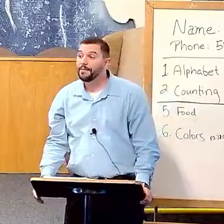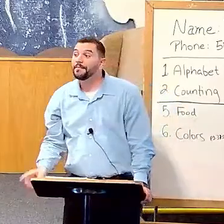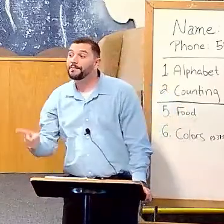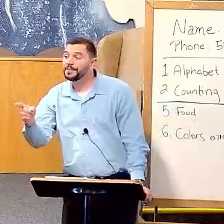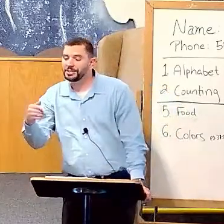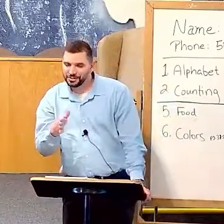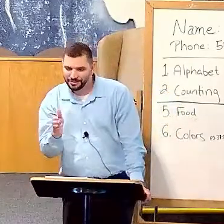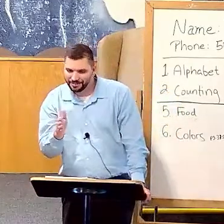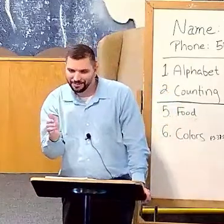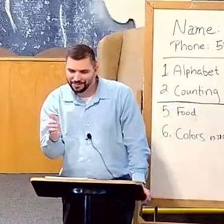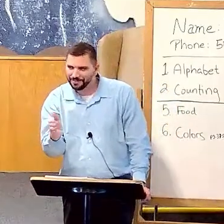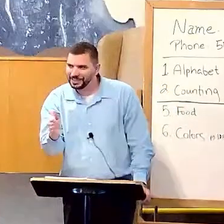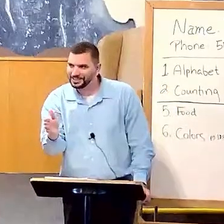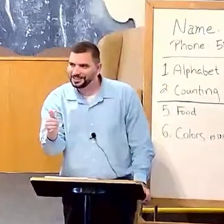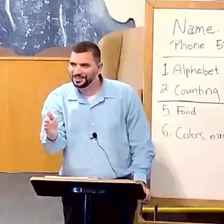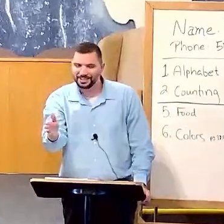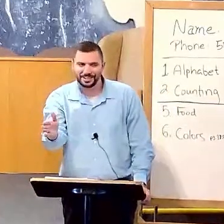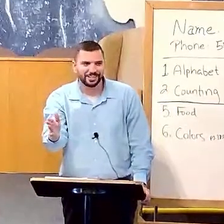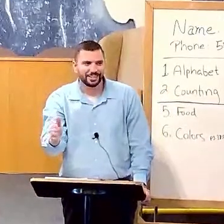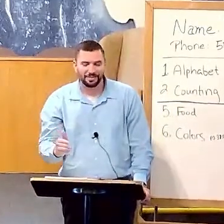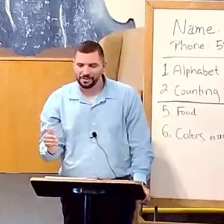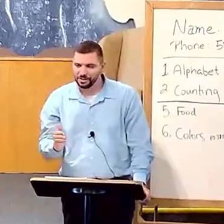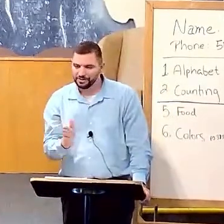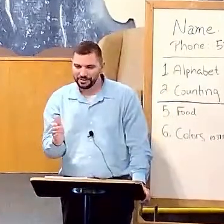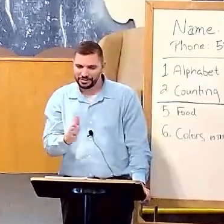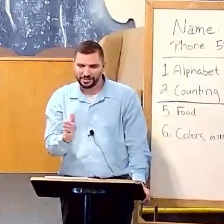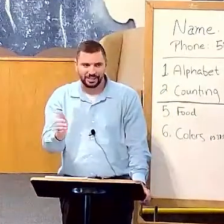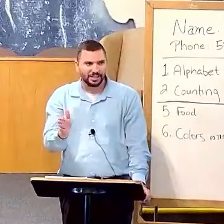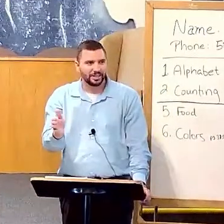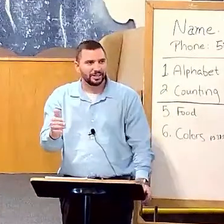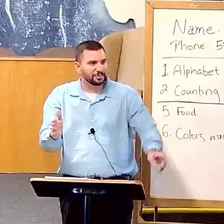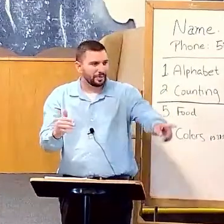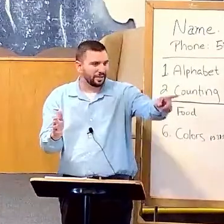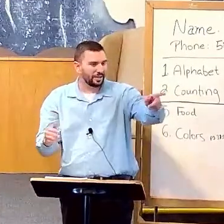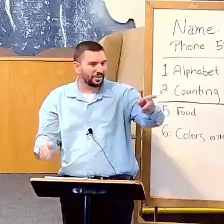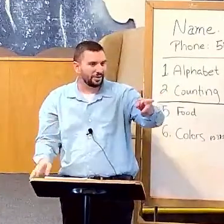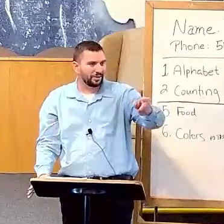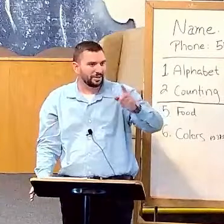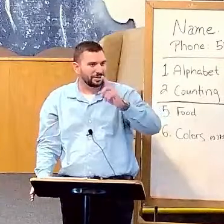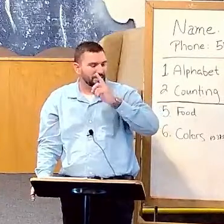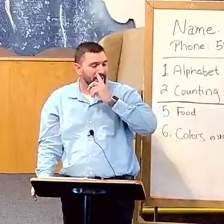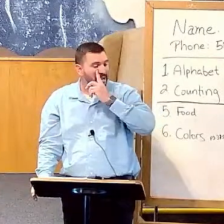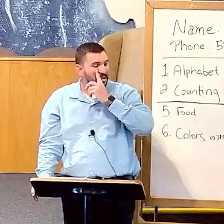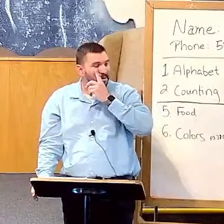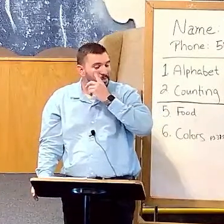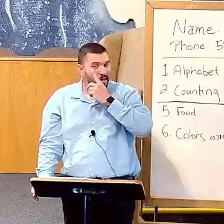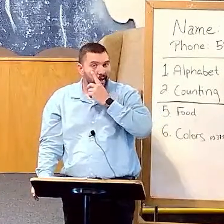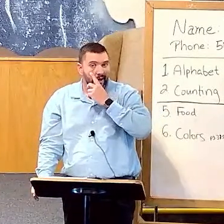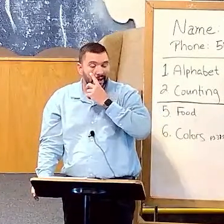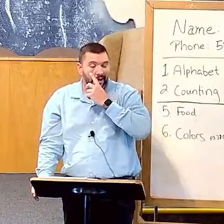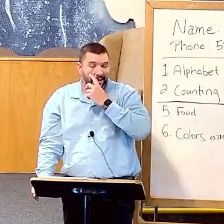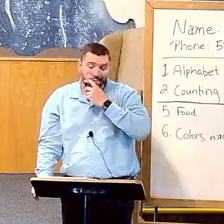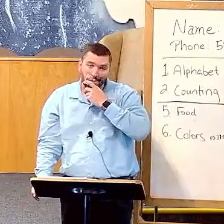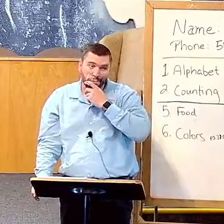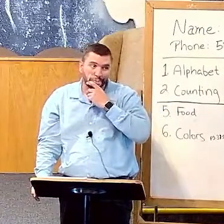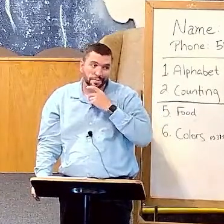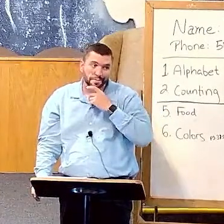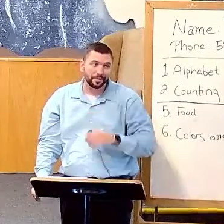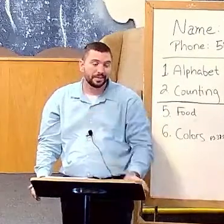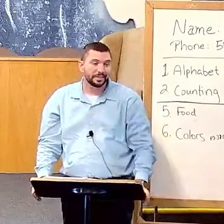fish. Yep, you just fish. Yes, buddy. Or tiger. I don't know. Scary